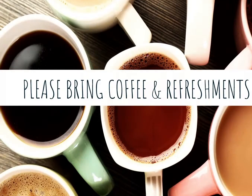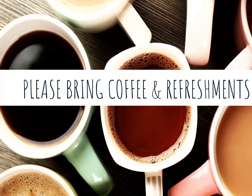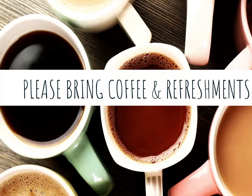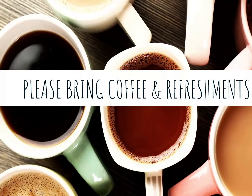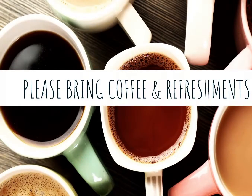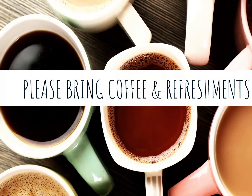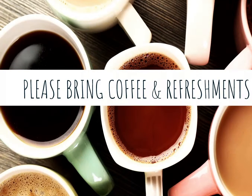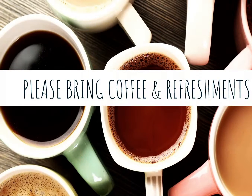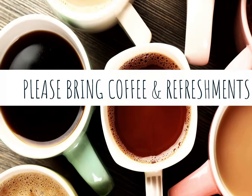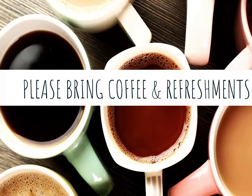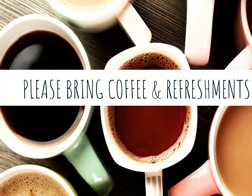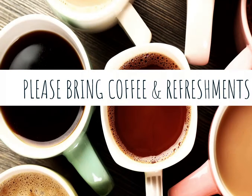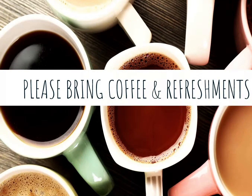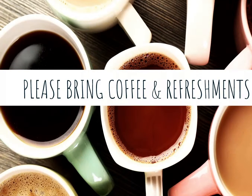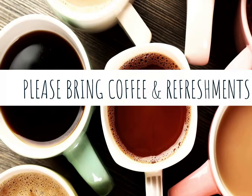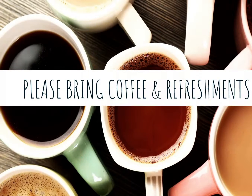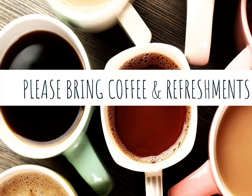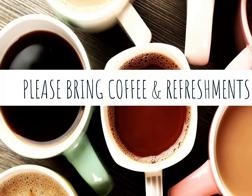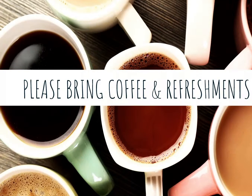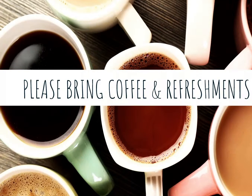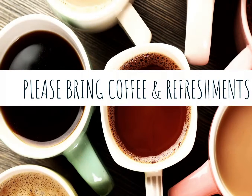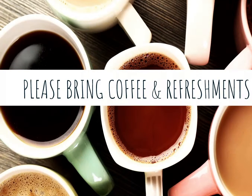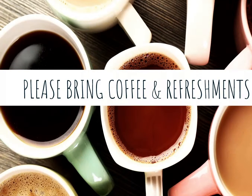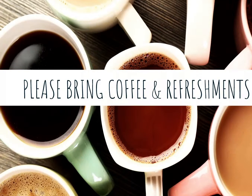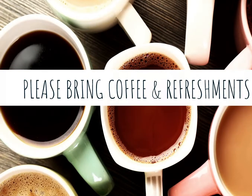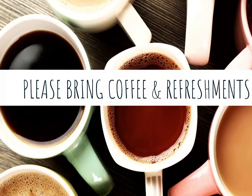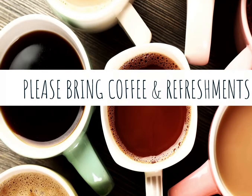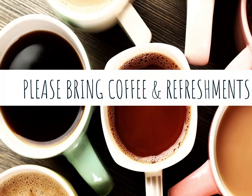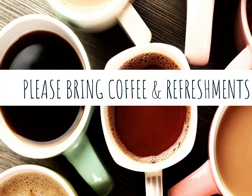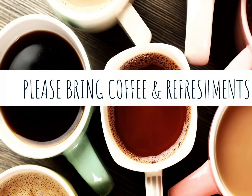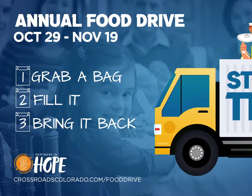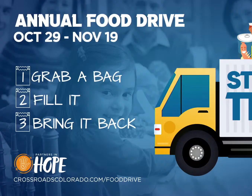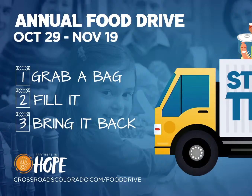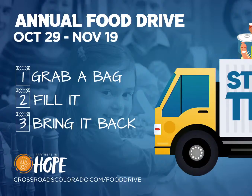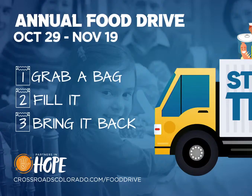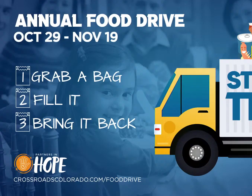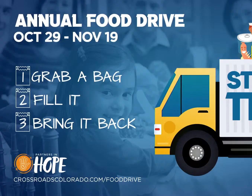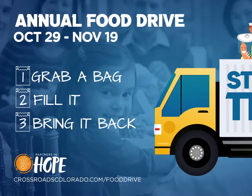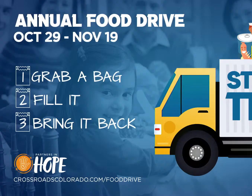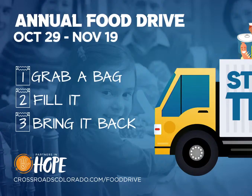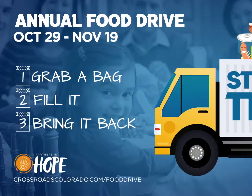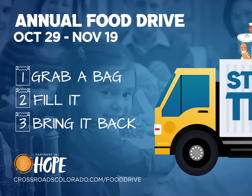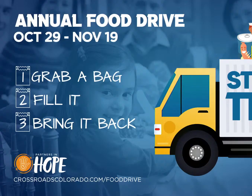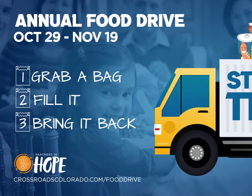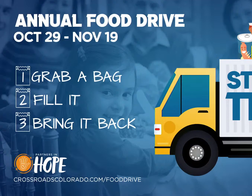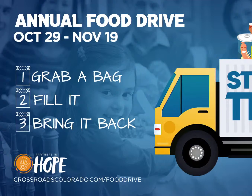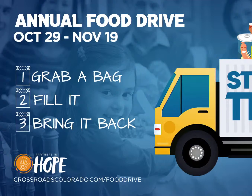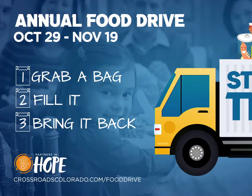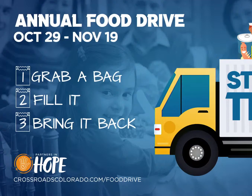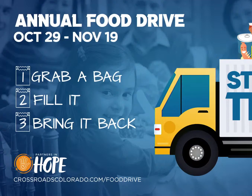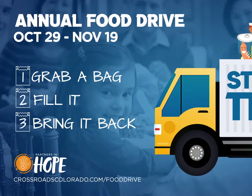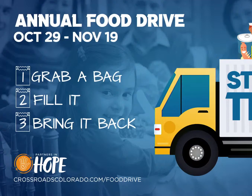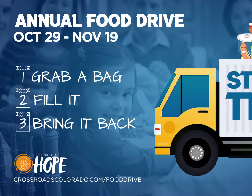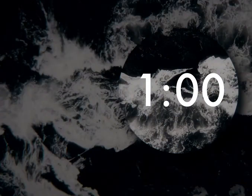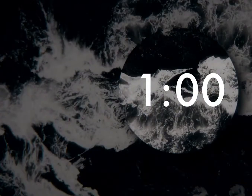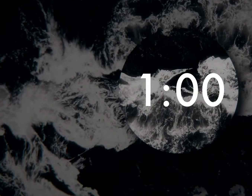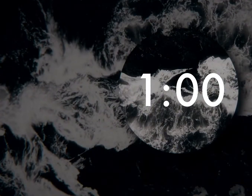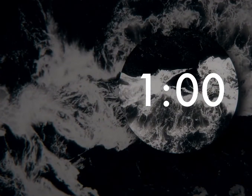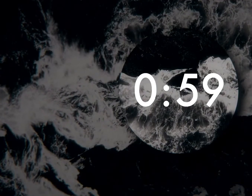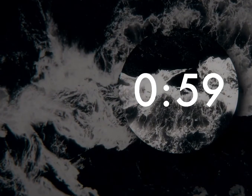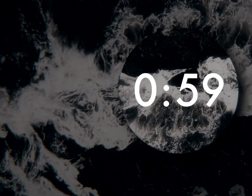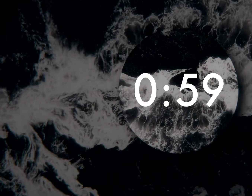this. Love has a funny way of growing for those that don't mind slowing